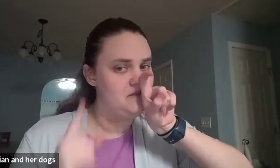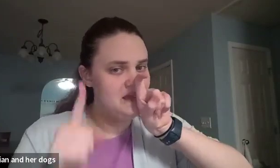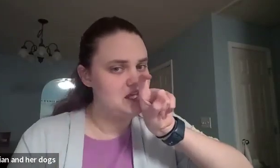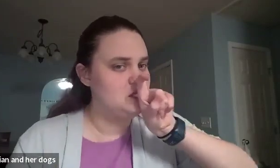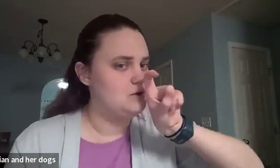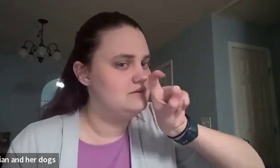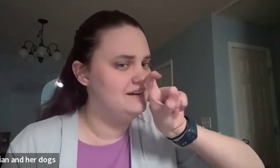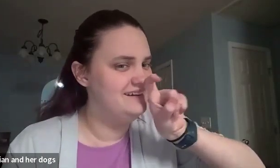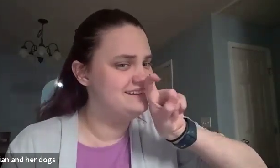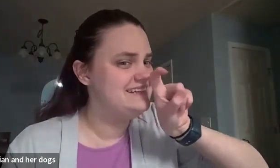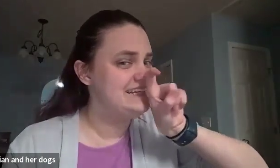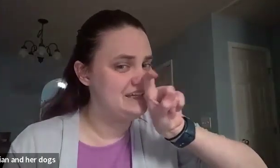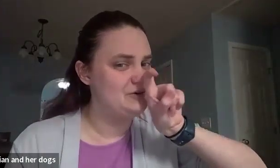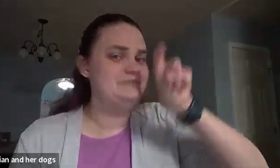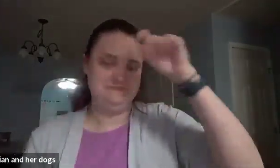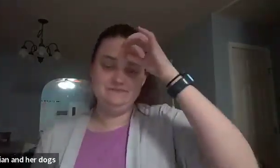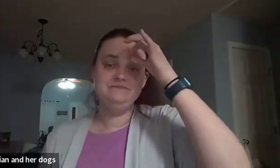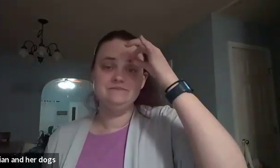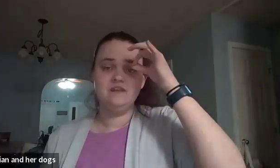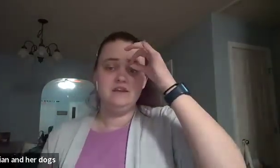Eagle. Thank you. Eagle.